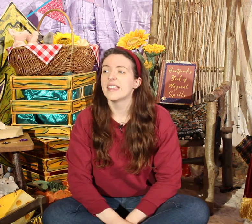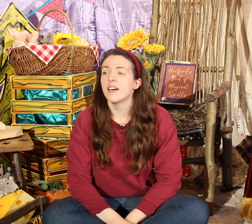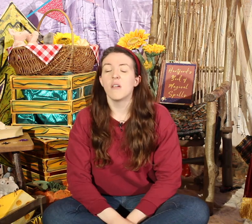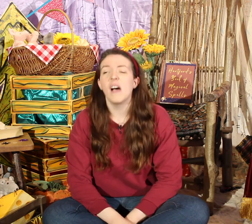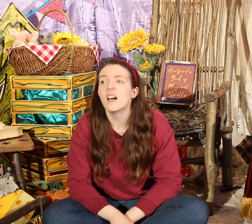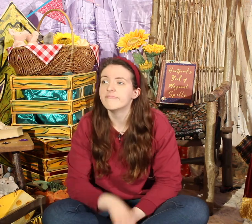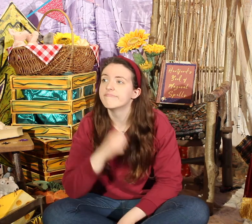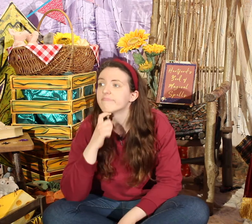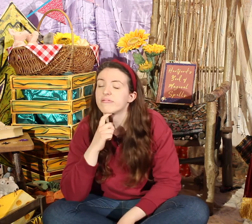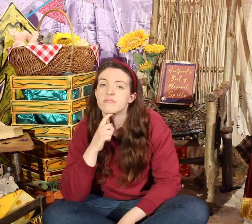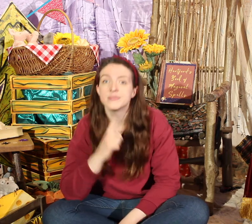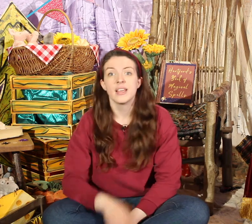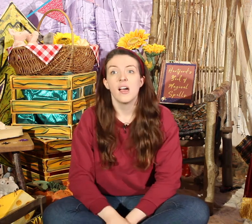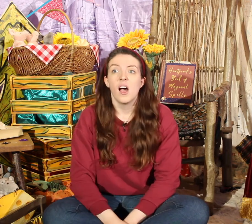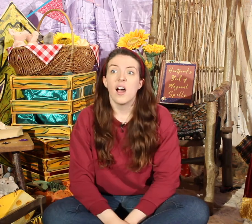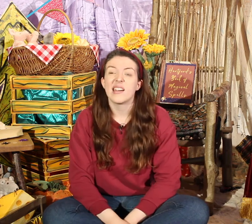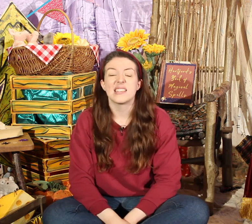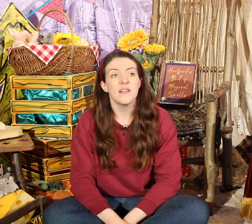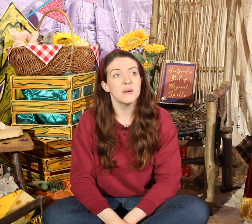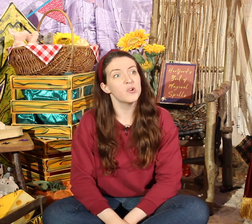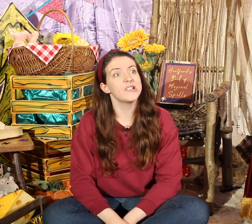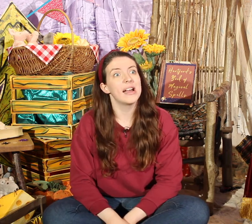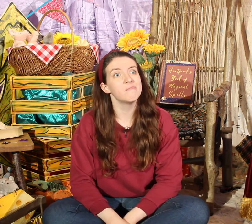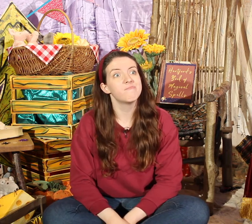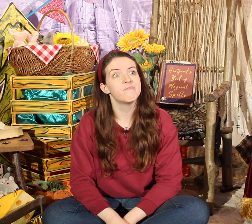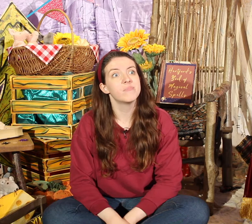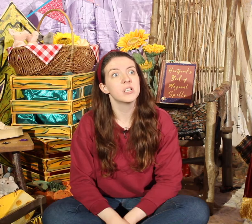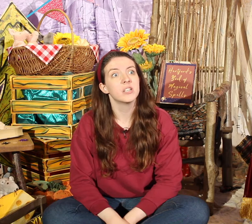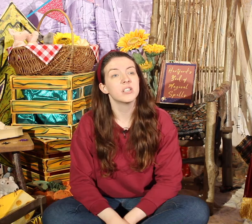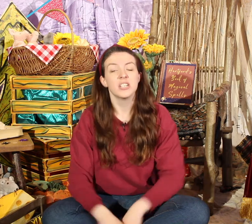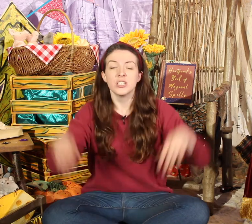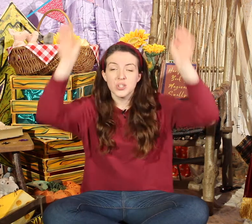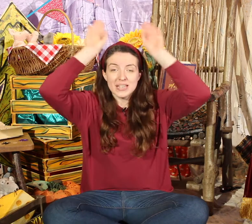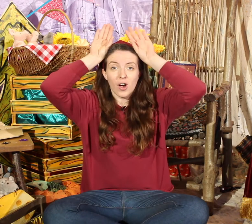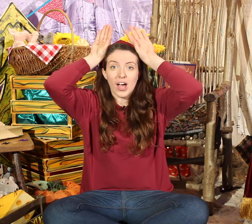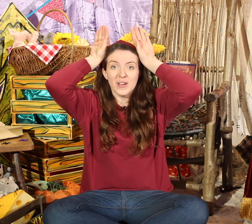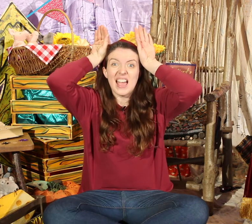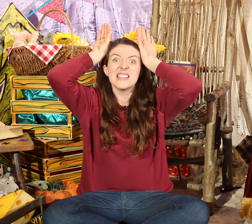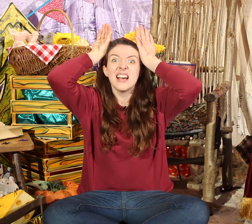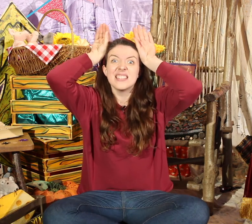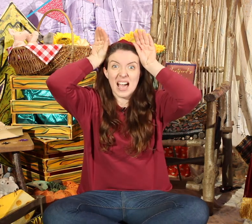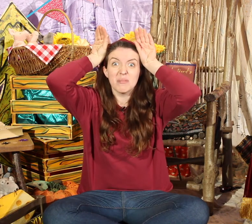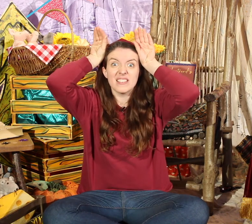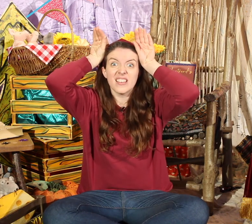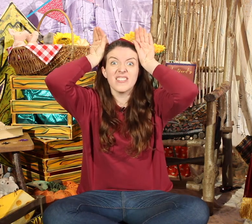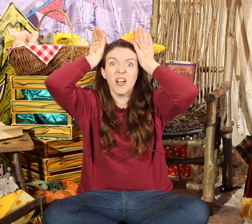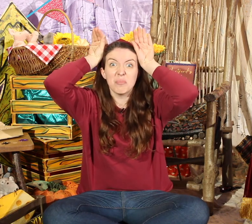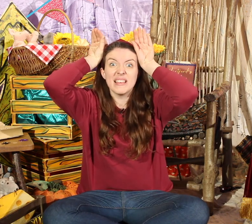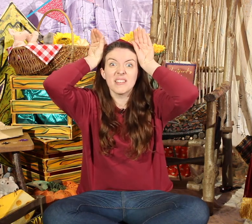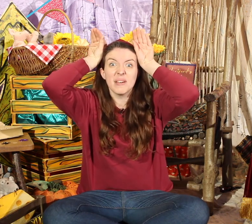thought, well, I guess I have a bit more time. So he got out his tablet and started playing some